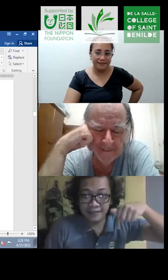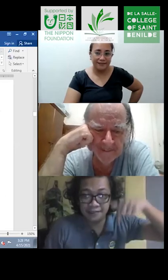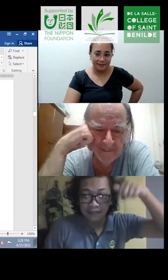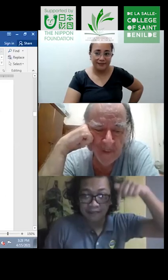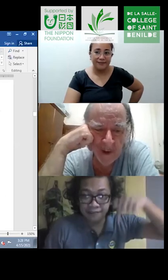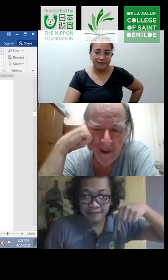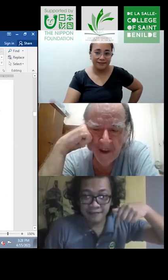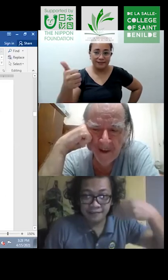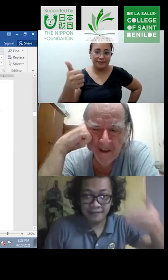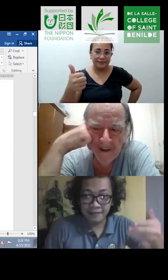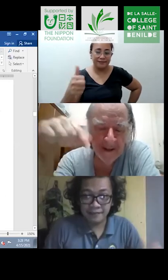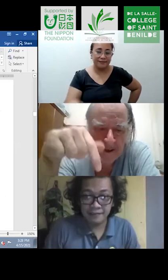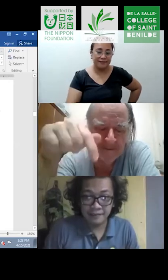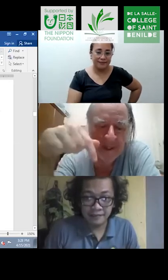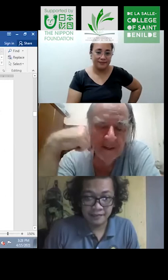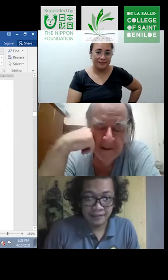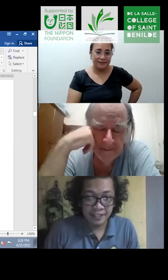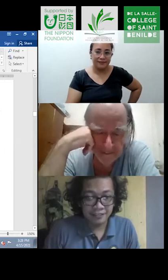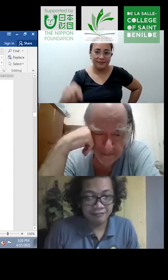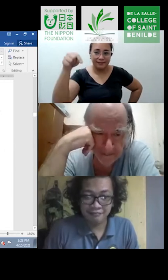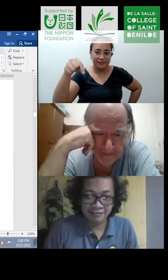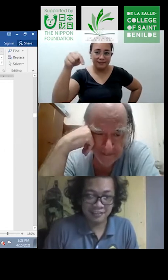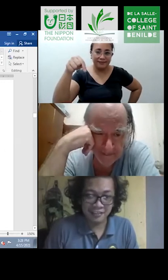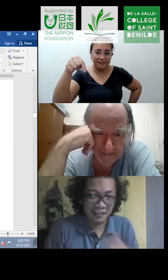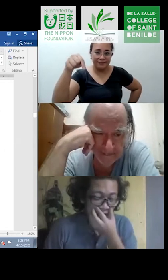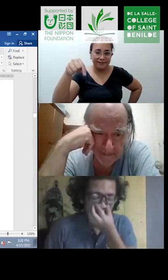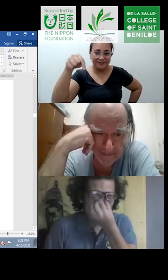Okay. Good. Down. Down, down, down.